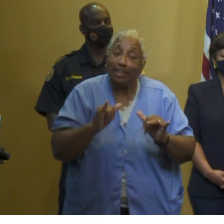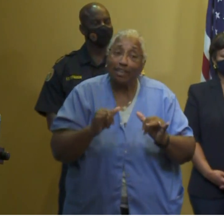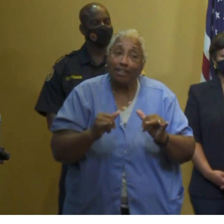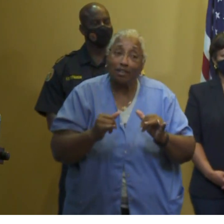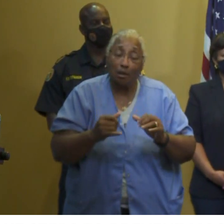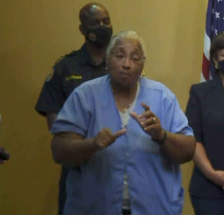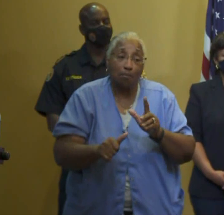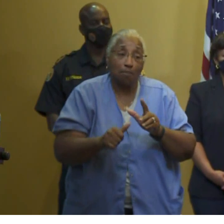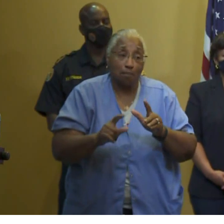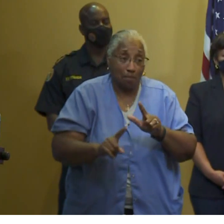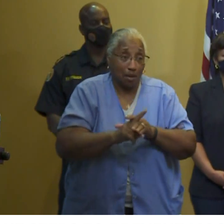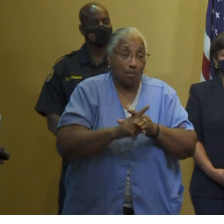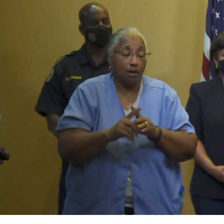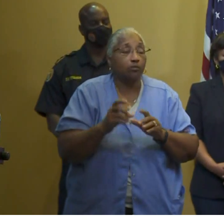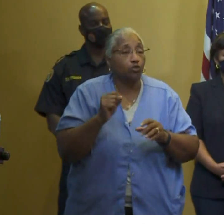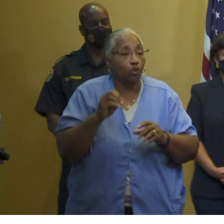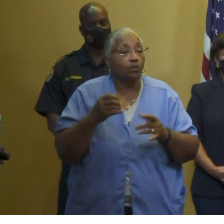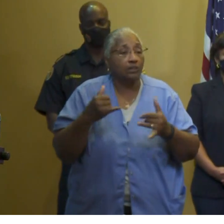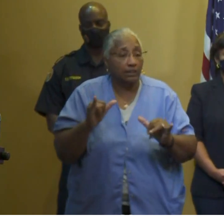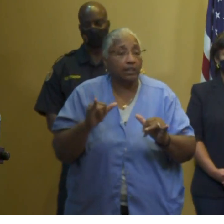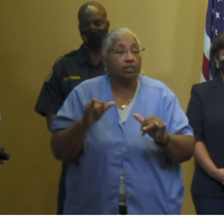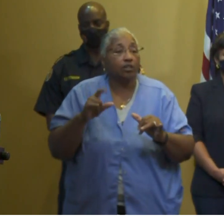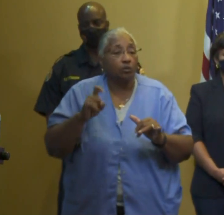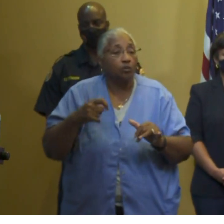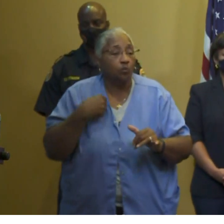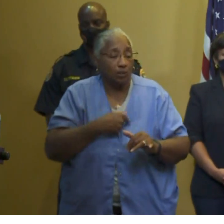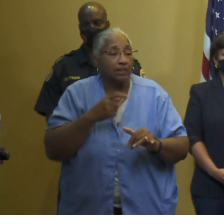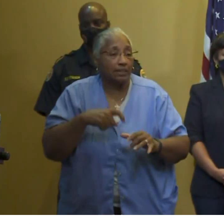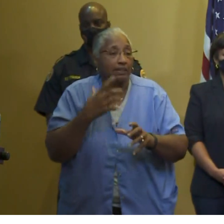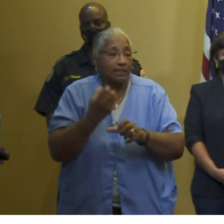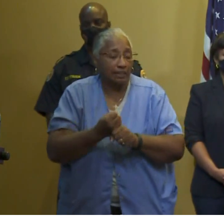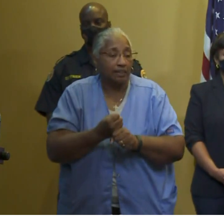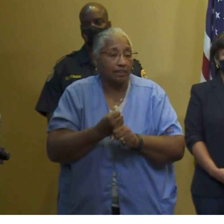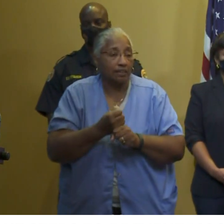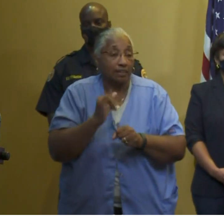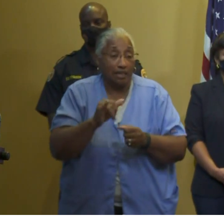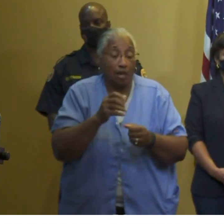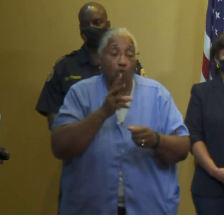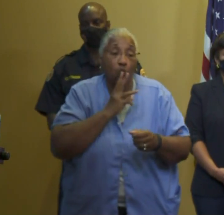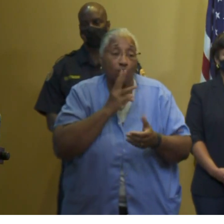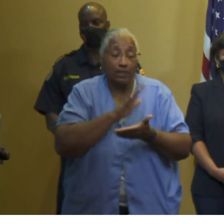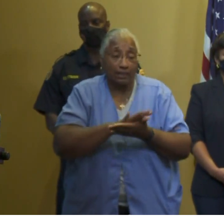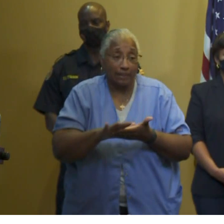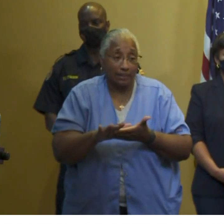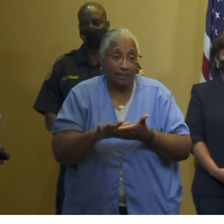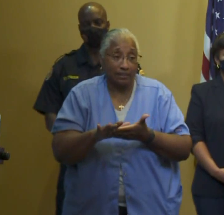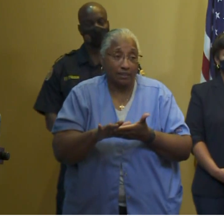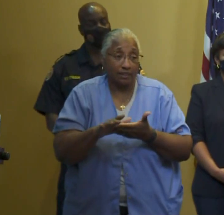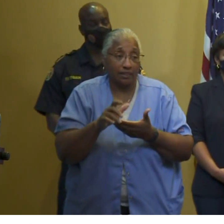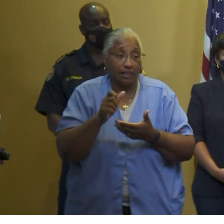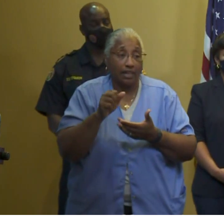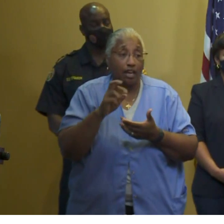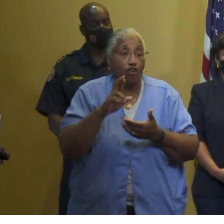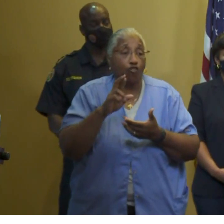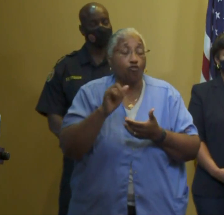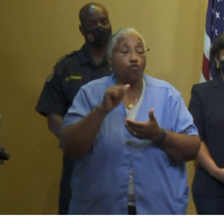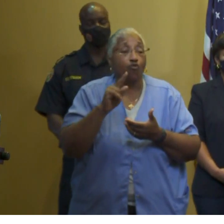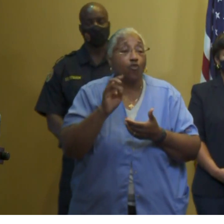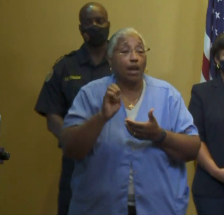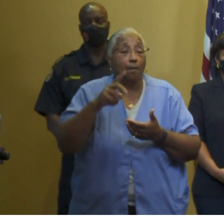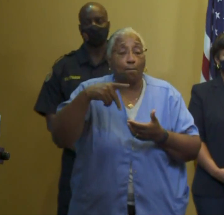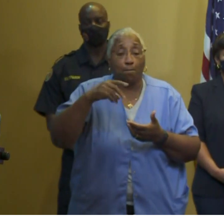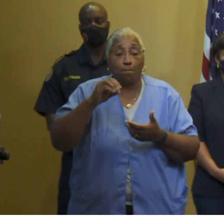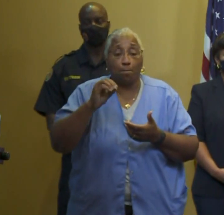other water collection devices must be screened and collected water should be used within 1 week. Aerate ornamental pools, fountains, and